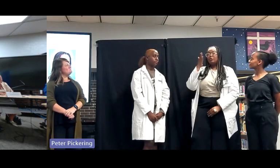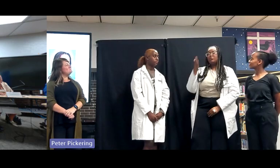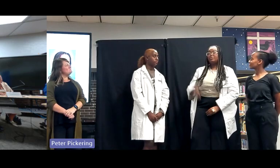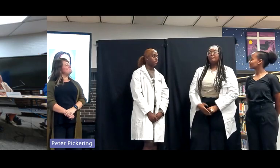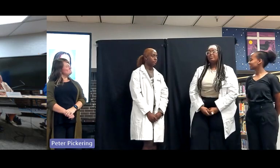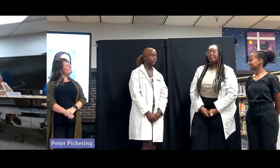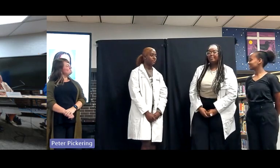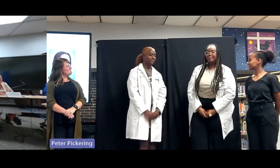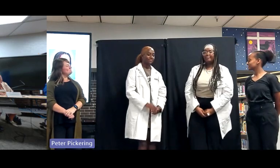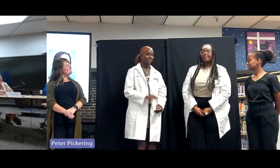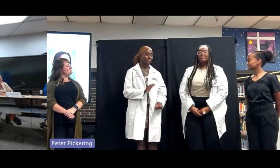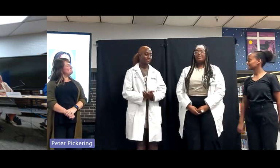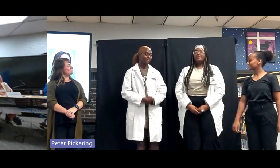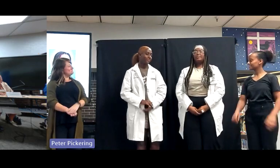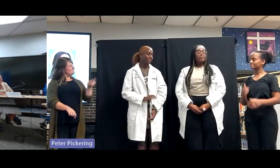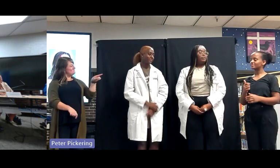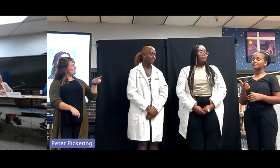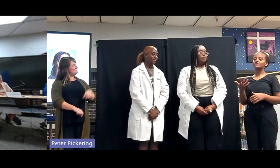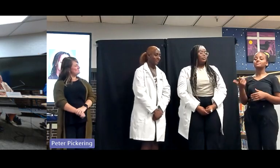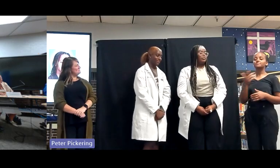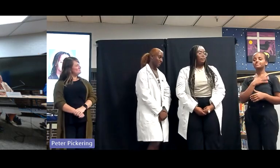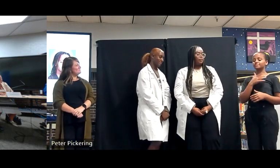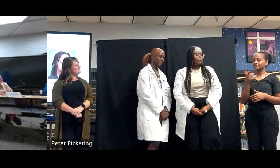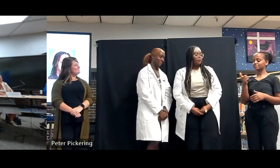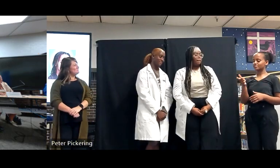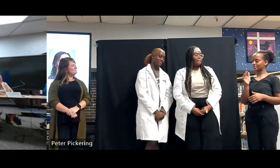actions, things like that. That's what I want to do in the future.